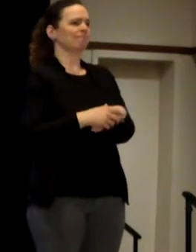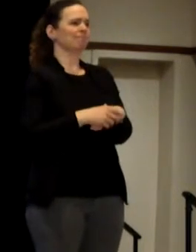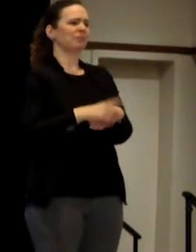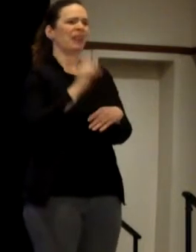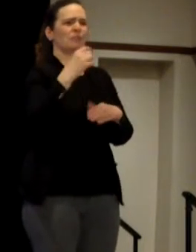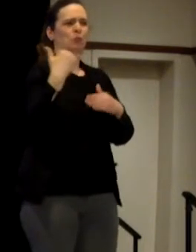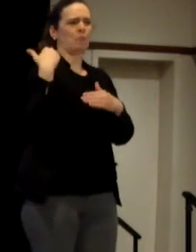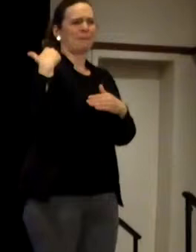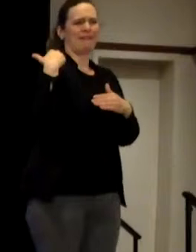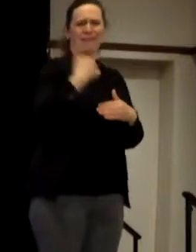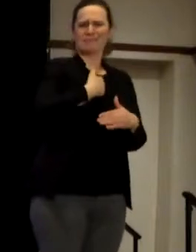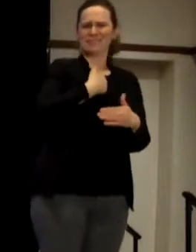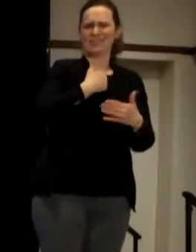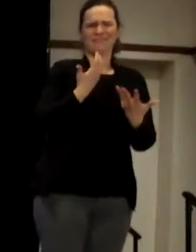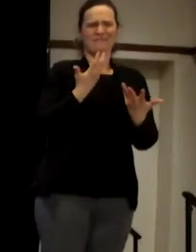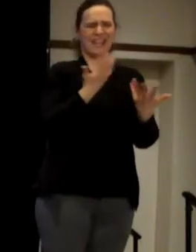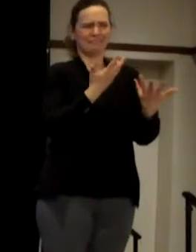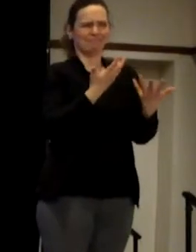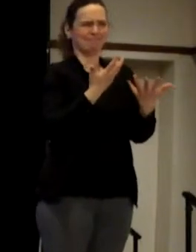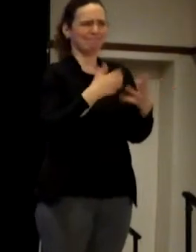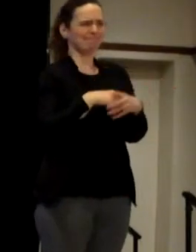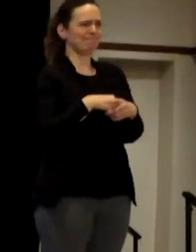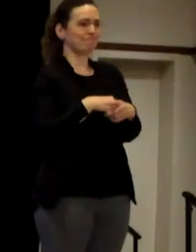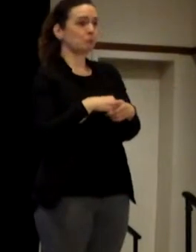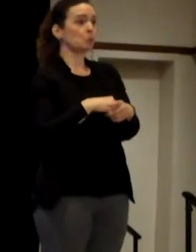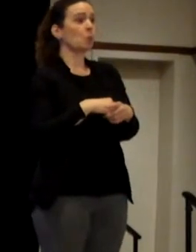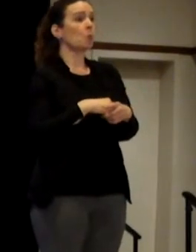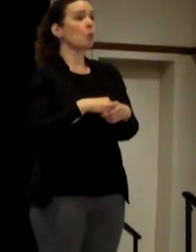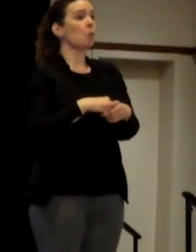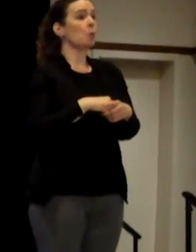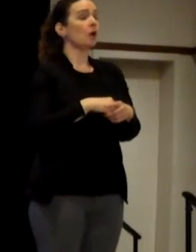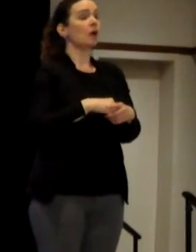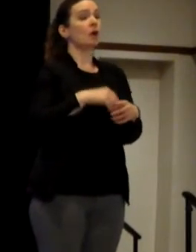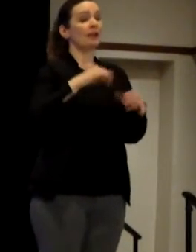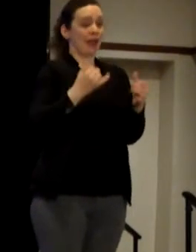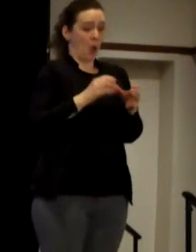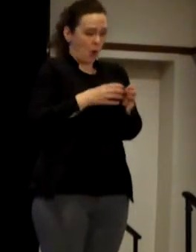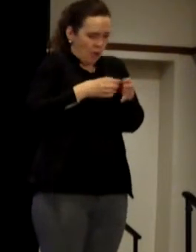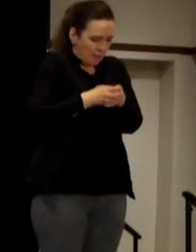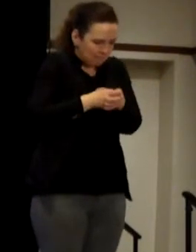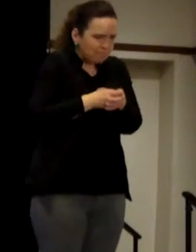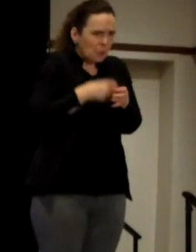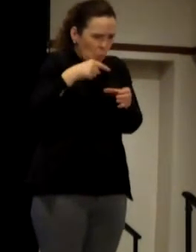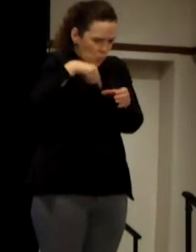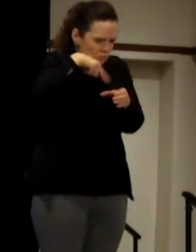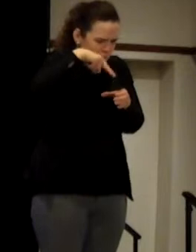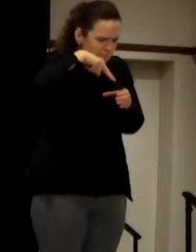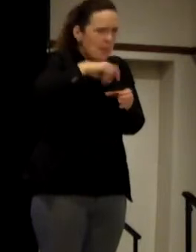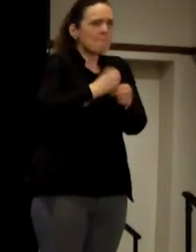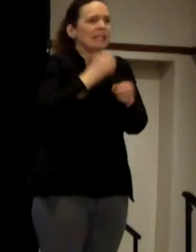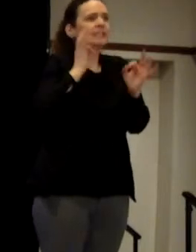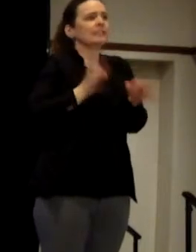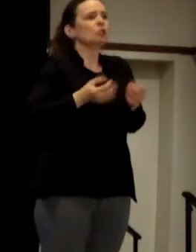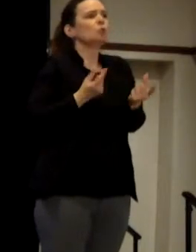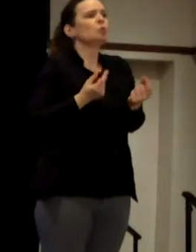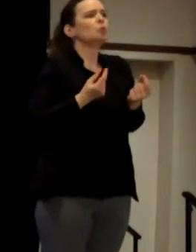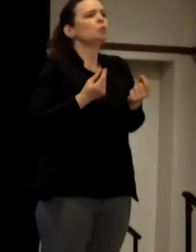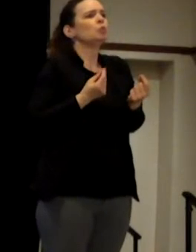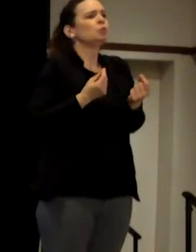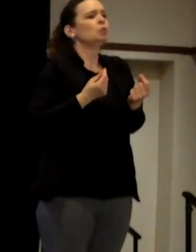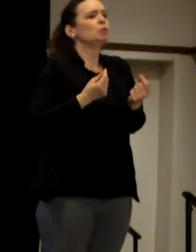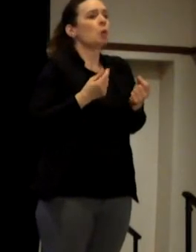decisions, when a virus is impacting regions differently, it's very difficult to do that at the macro level in